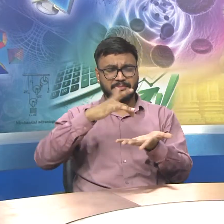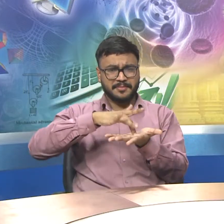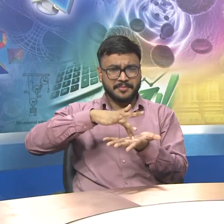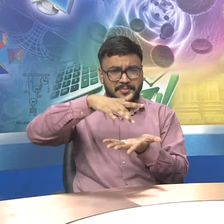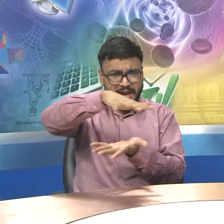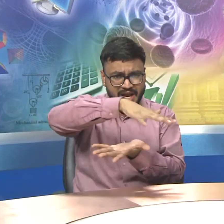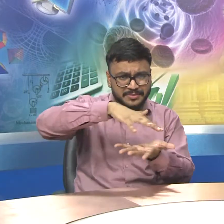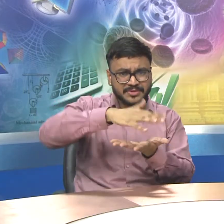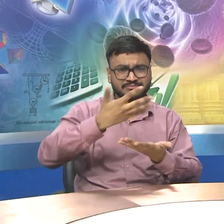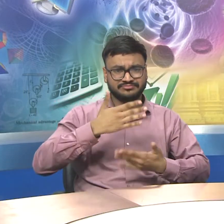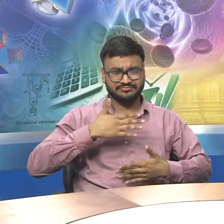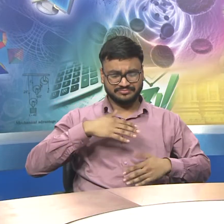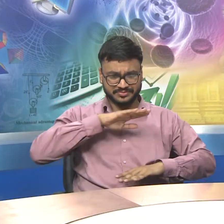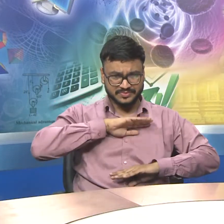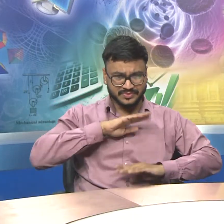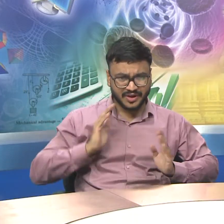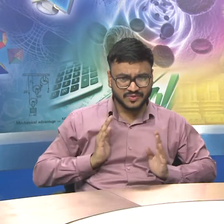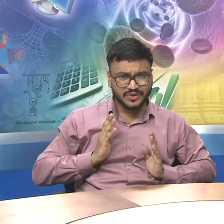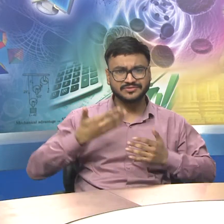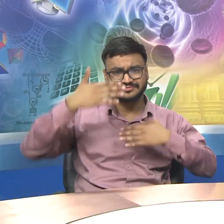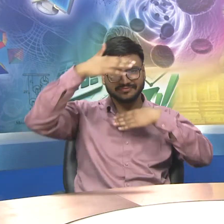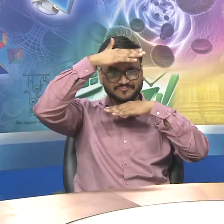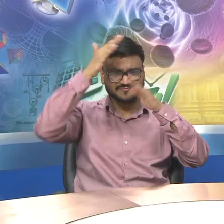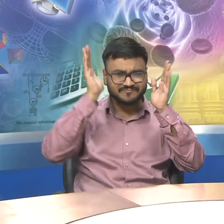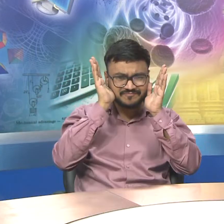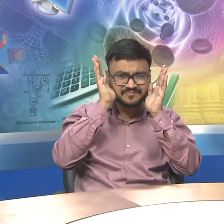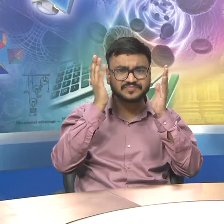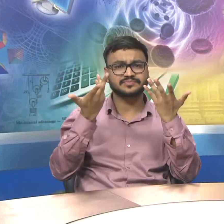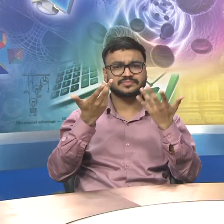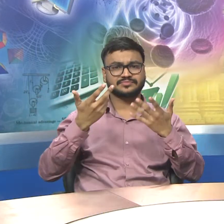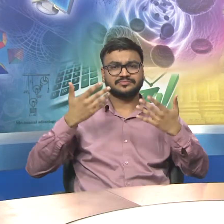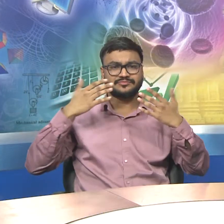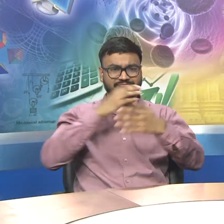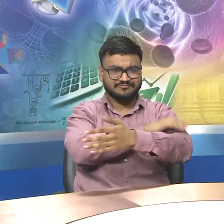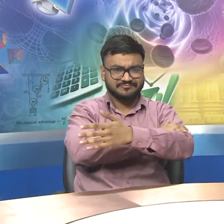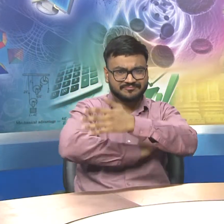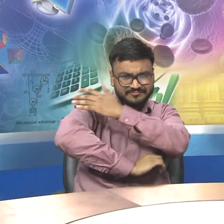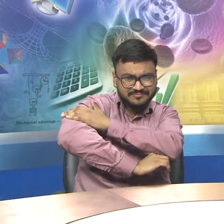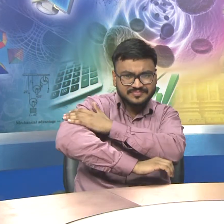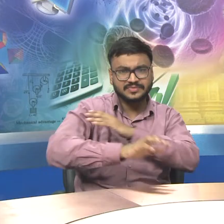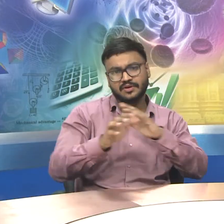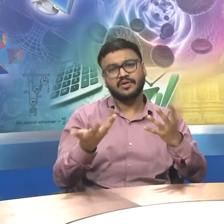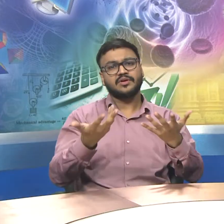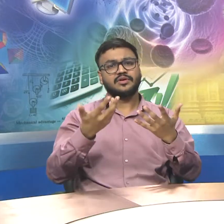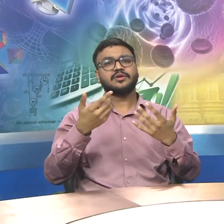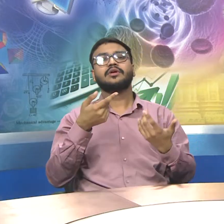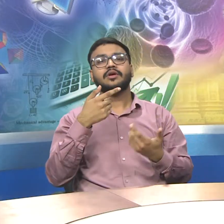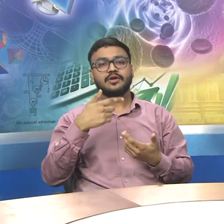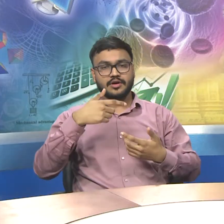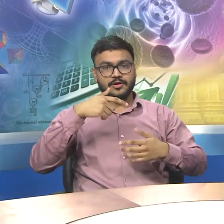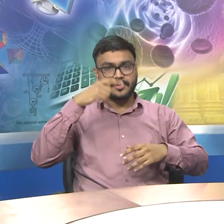Based on location or position on the body, signs can be classified into